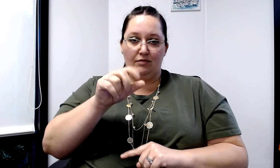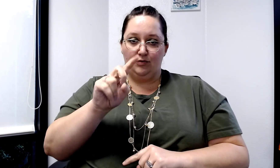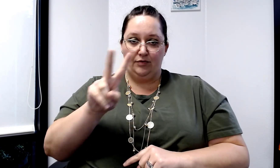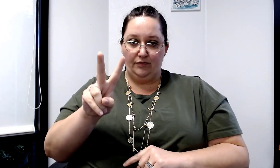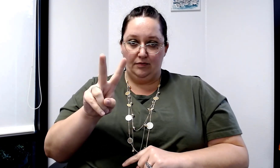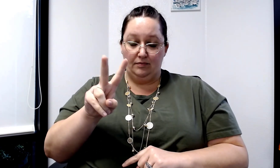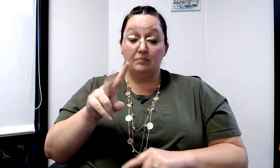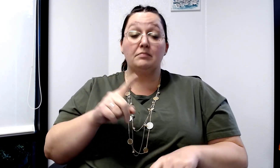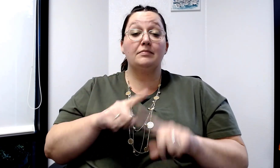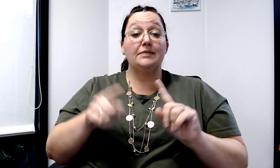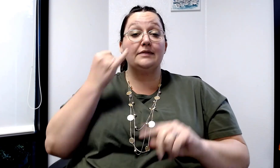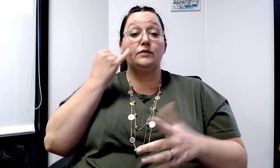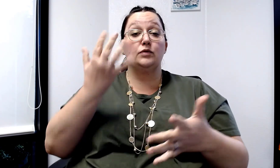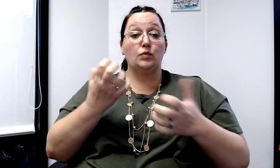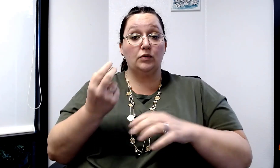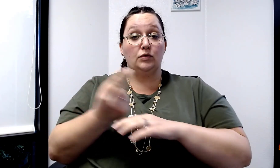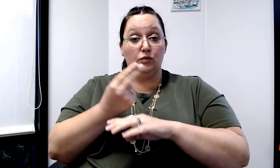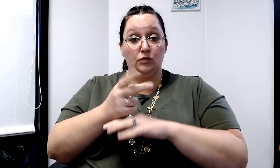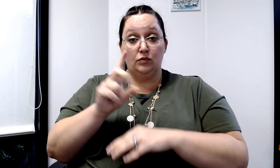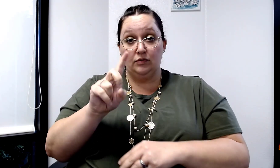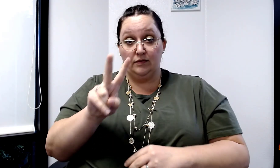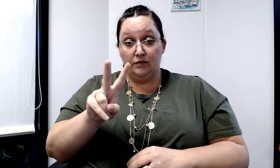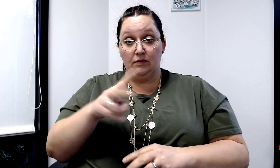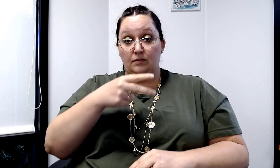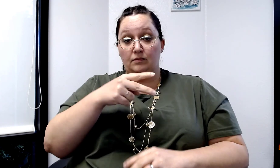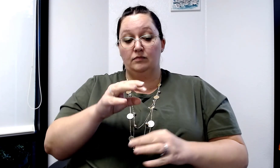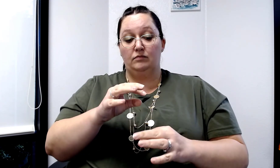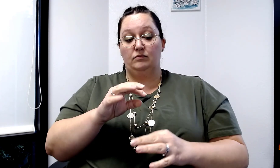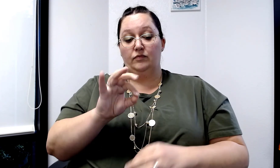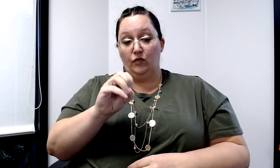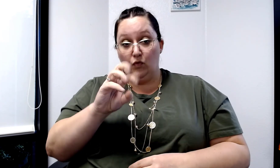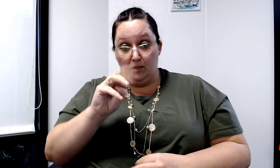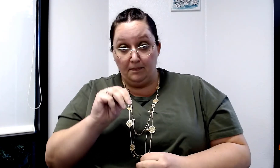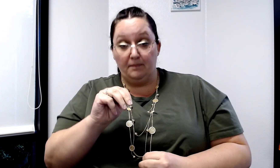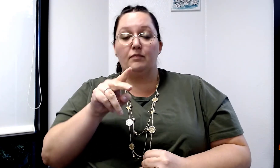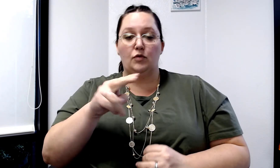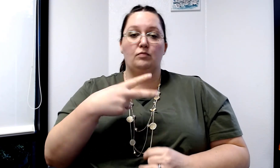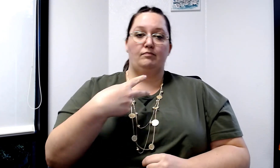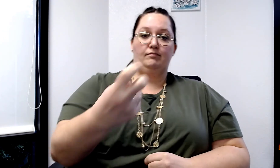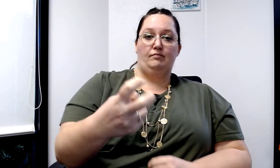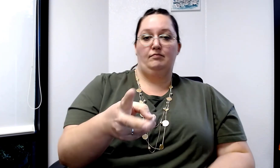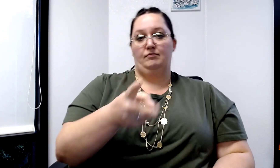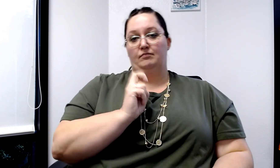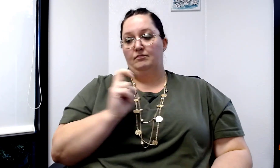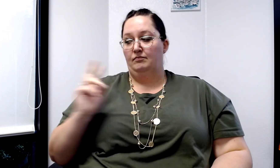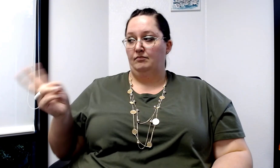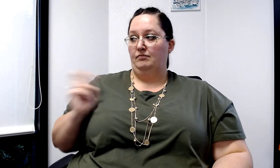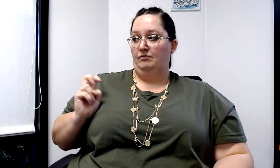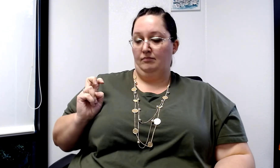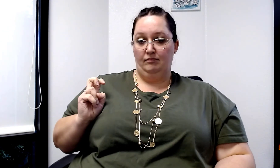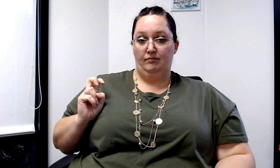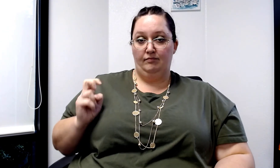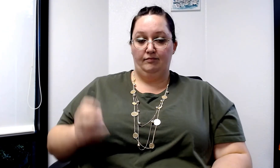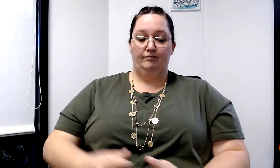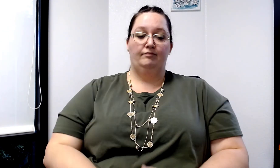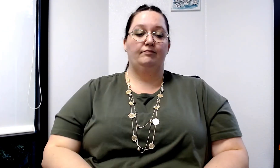it is, this is not a directional verb. But if you want to use the directional verb form, you will need to move toward the subject.